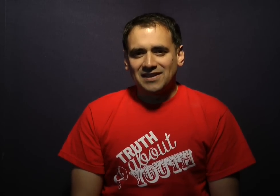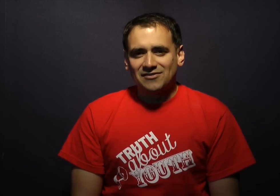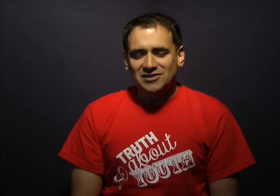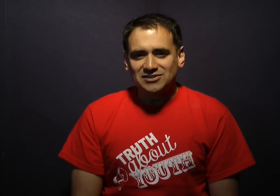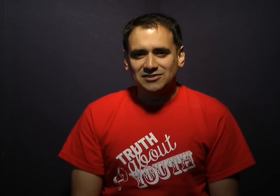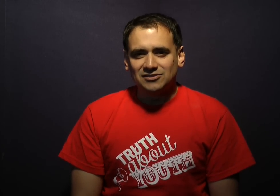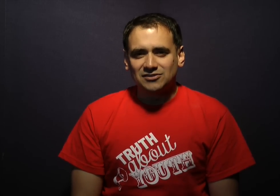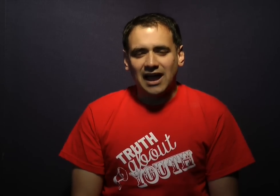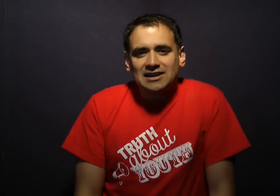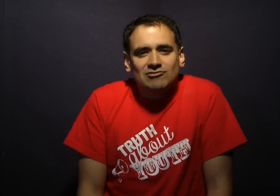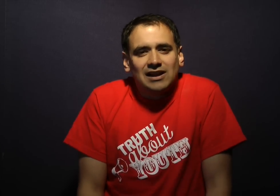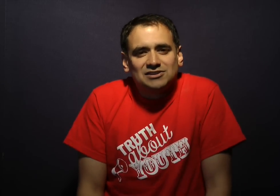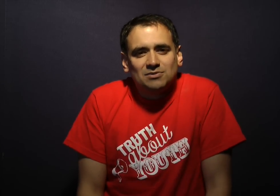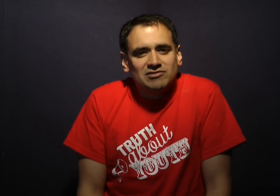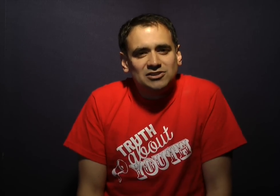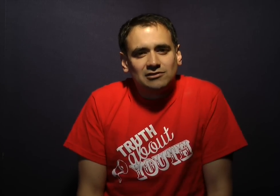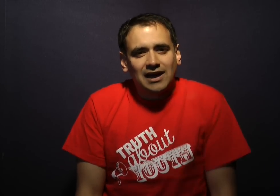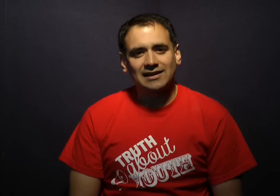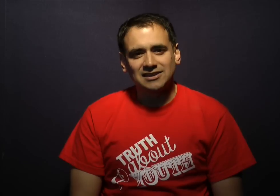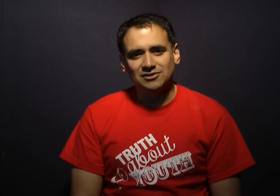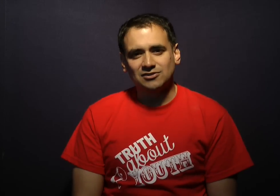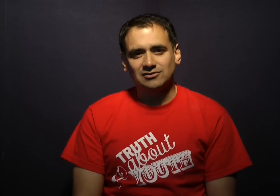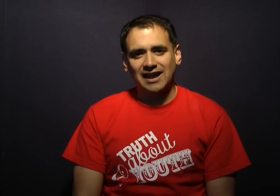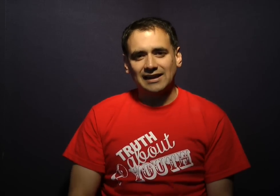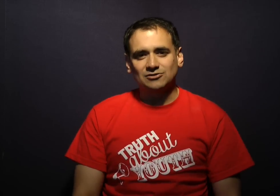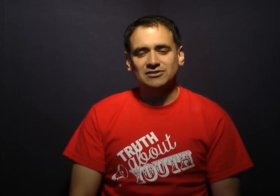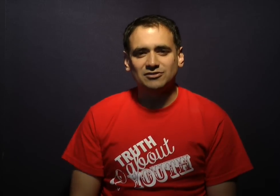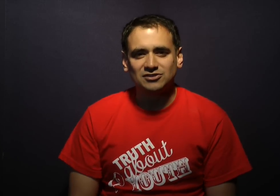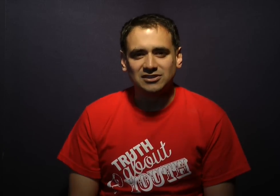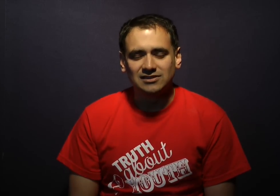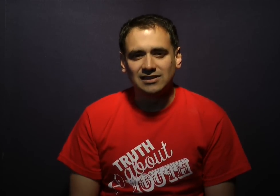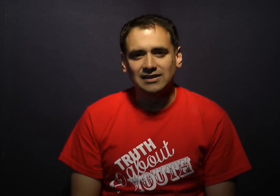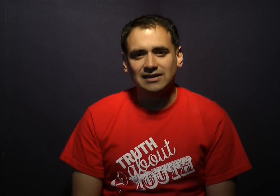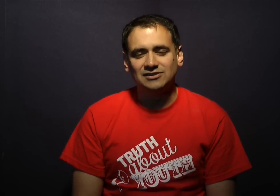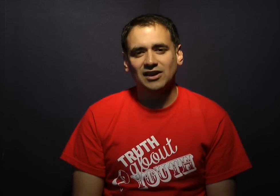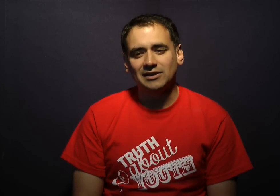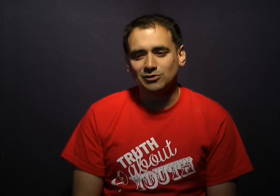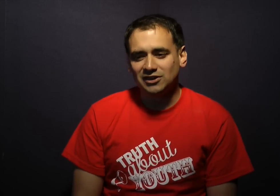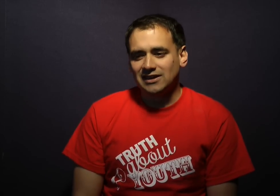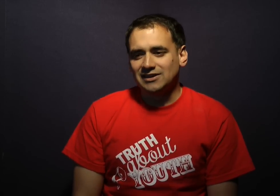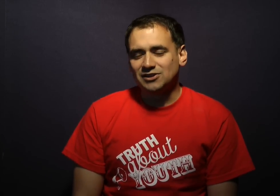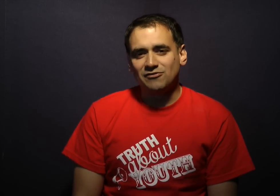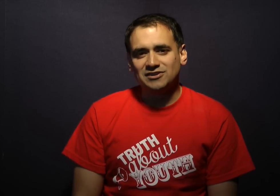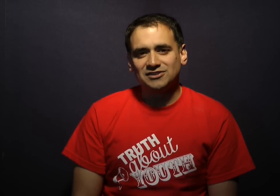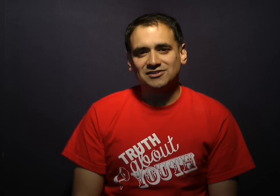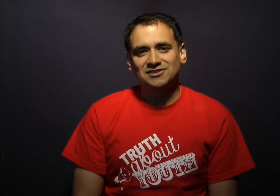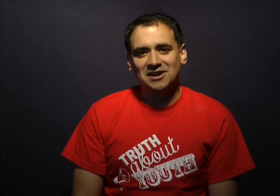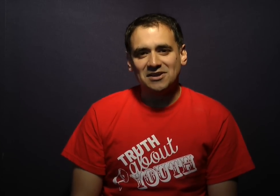For instance, I didn't realise there'd be regional accents or dialectal differences in sign language. So, for instance, if